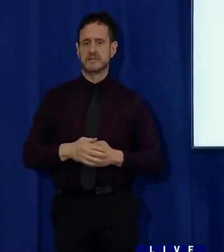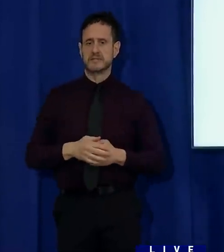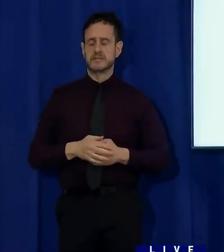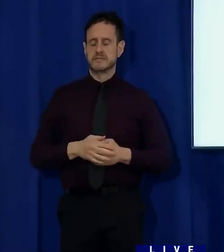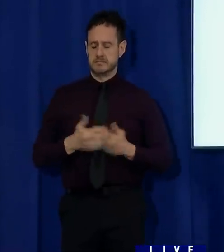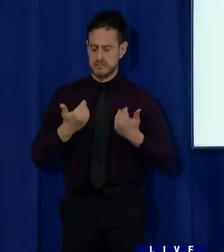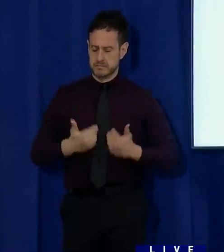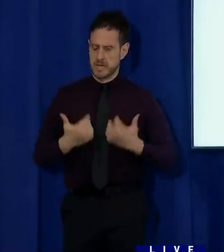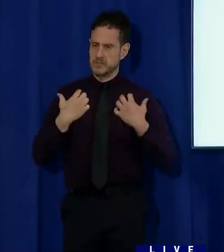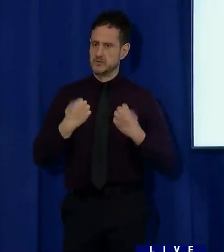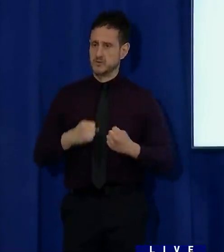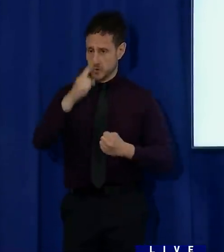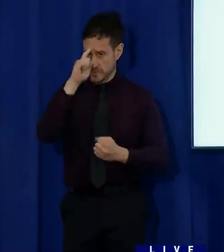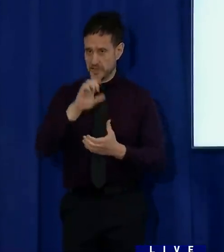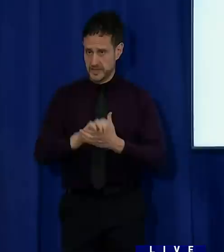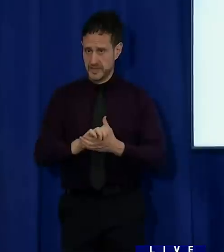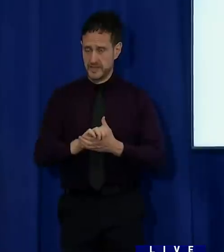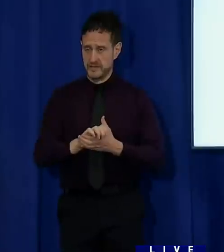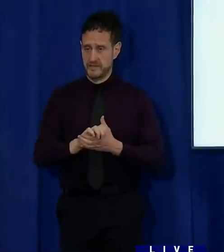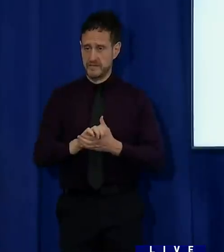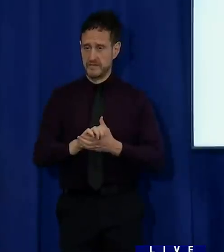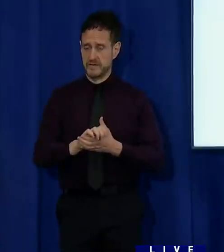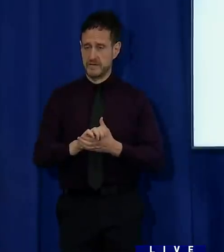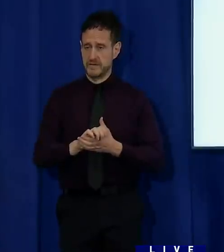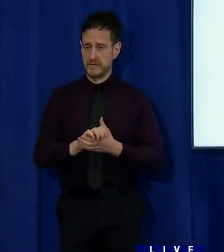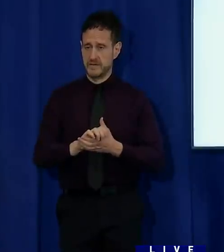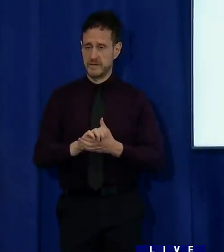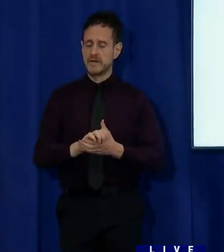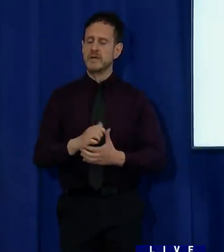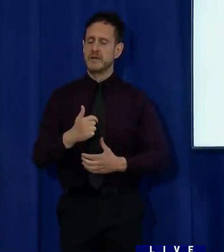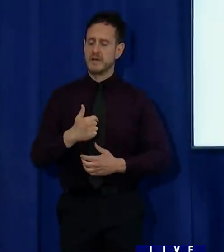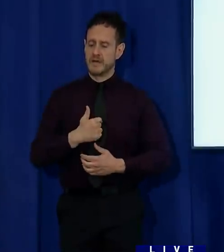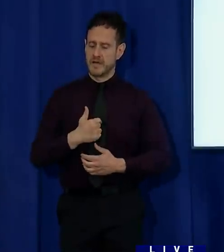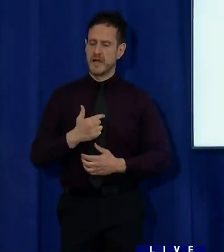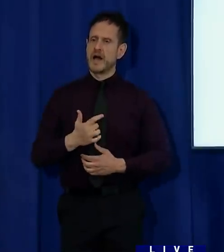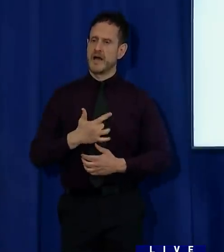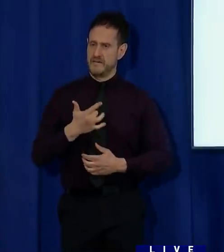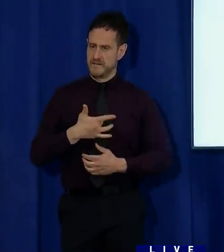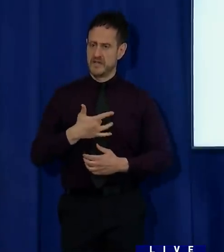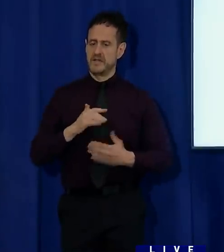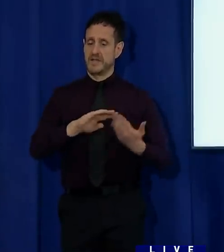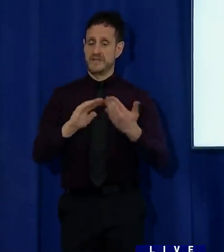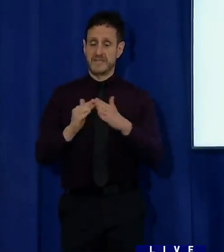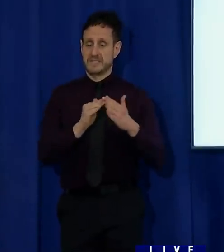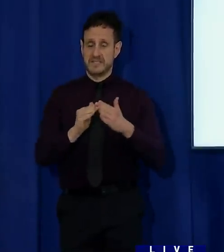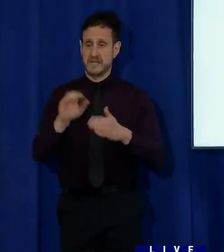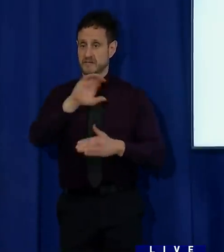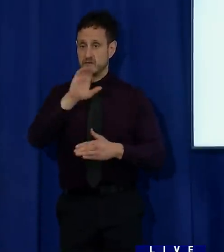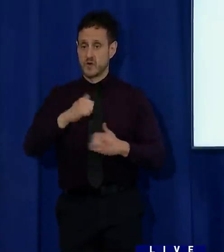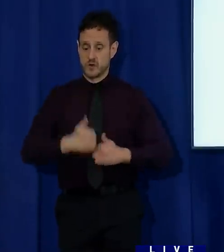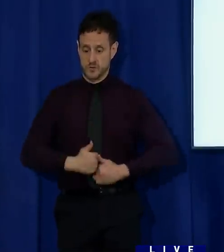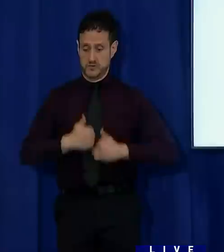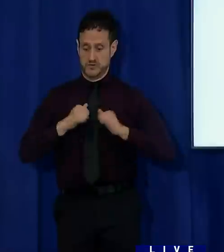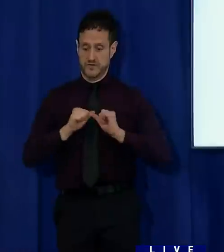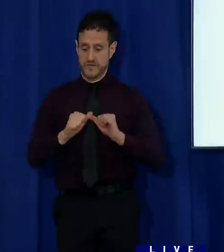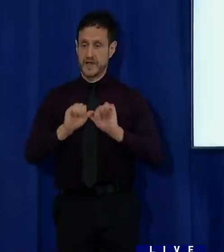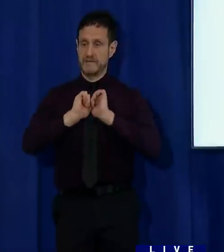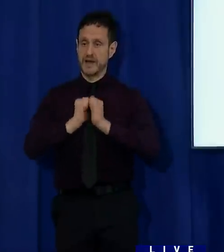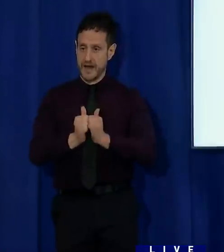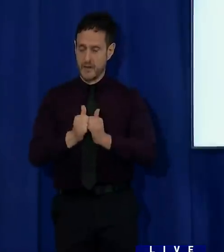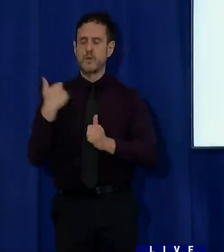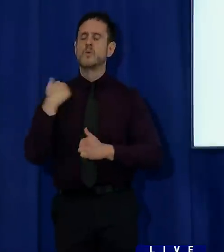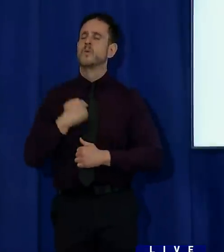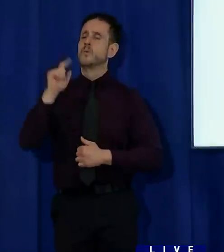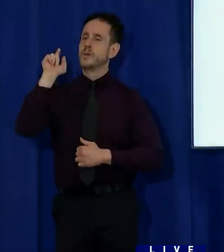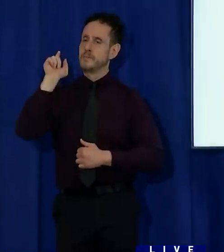that we can survive as a city without making these